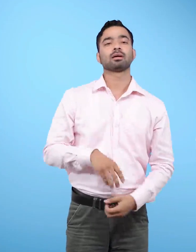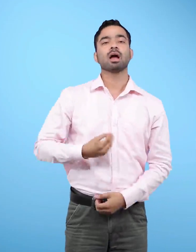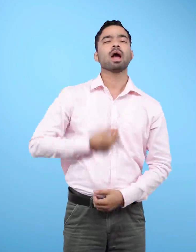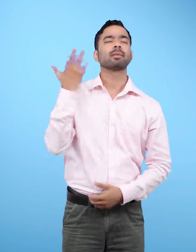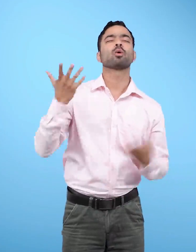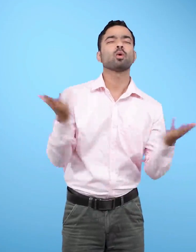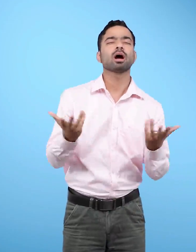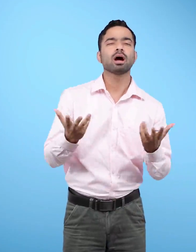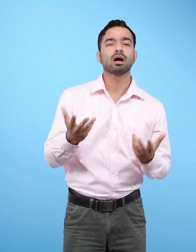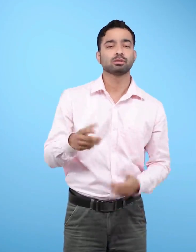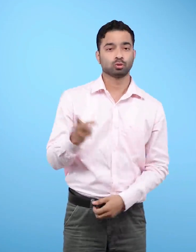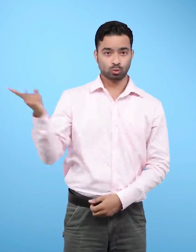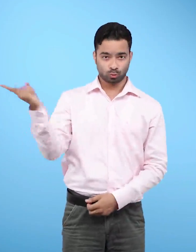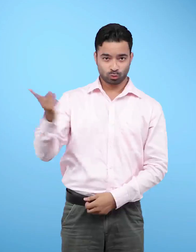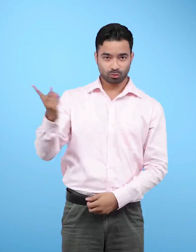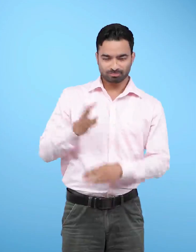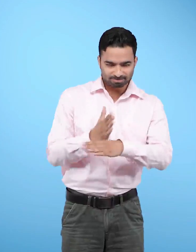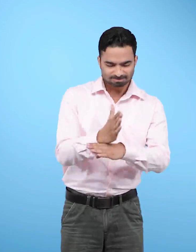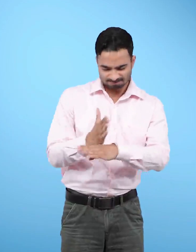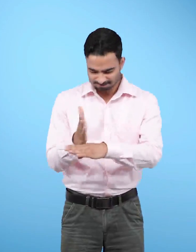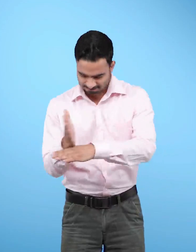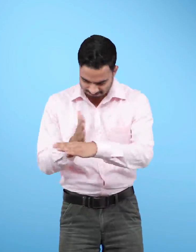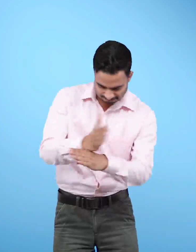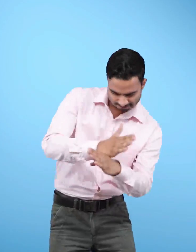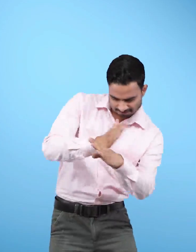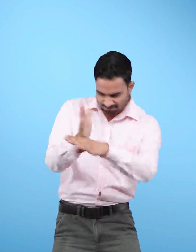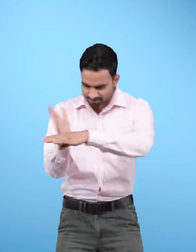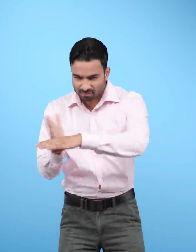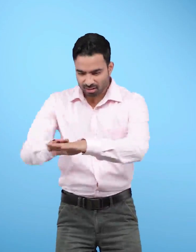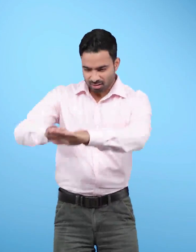They had made a very big and beautiful bed for him.